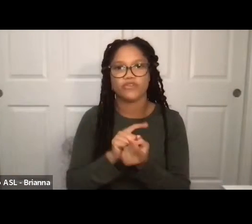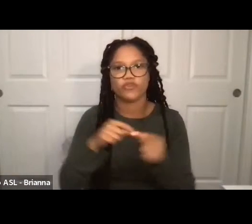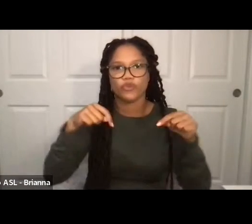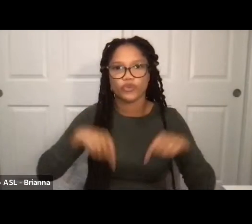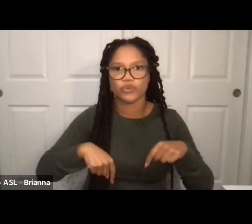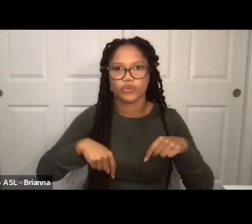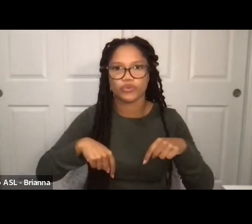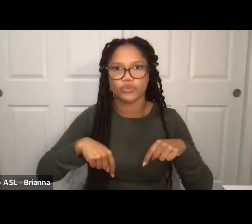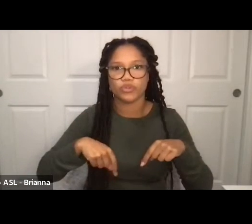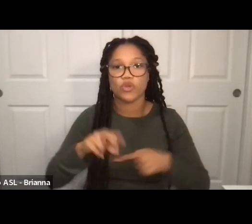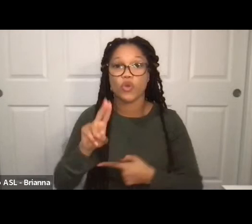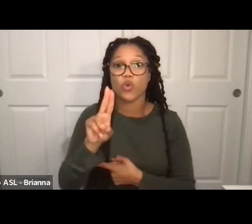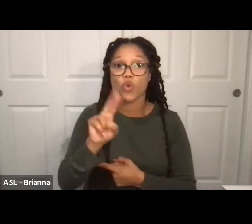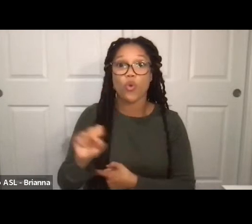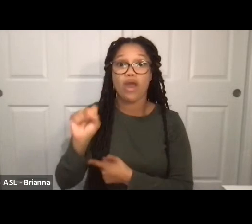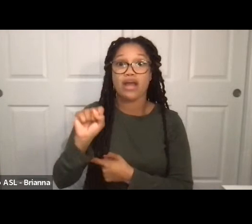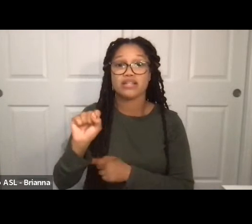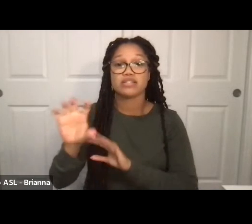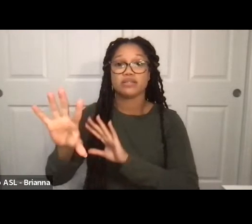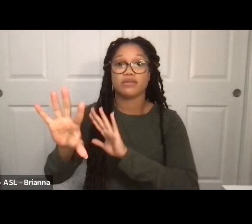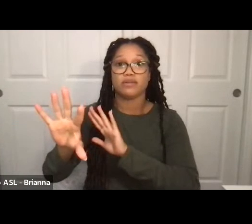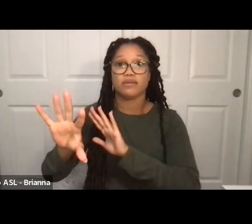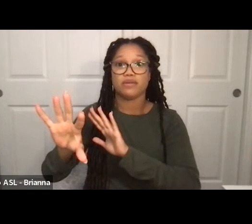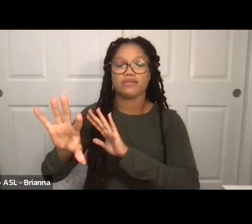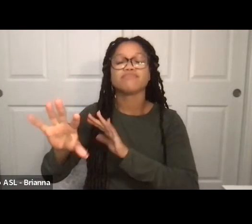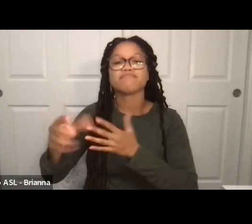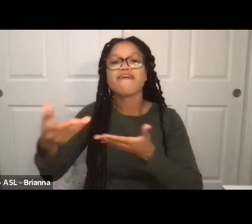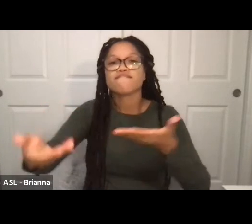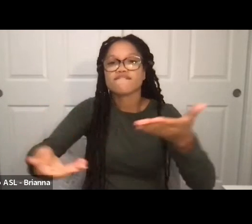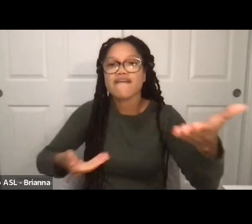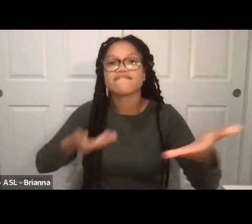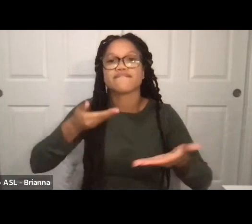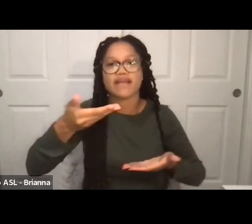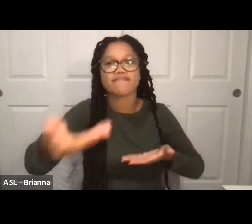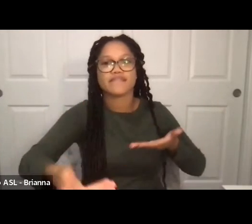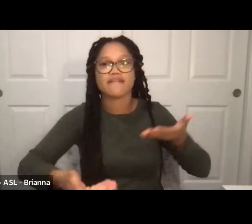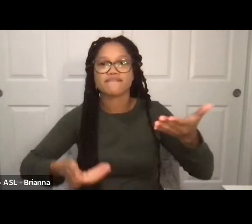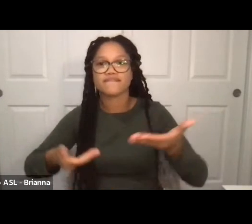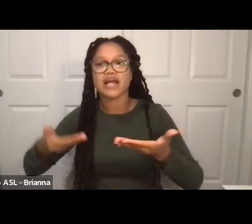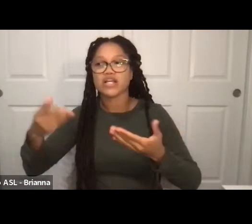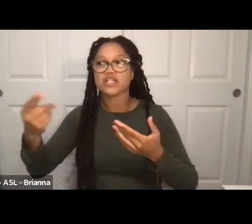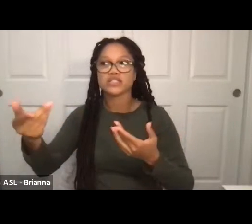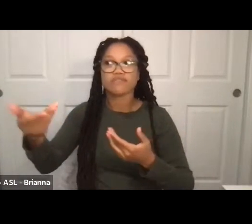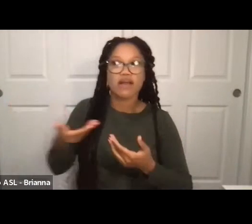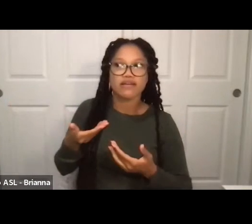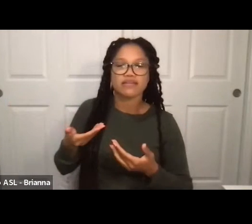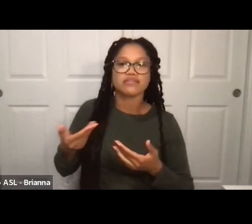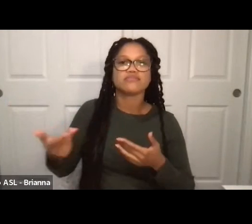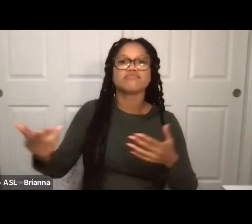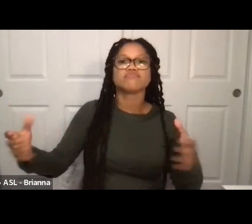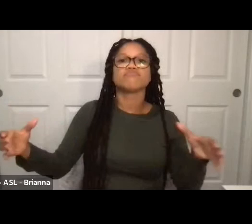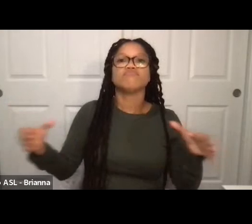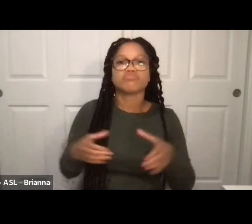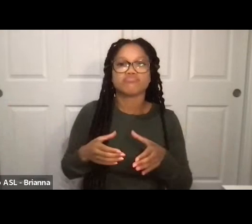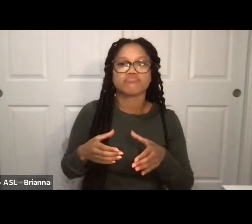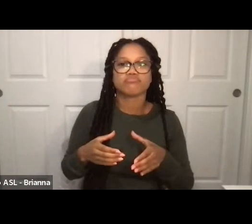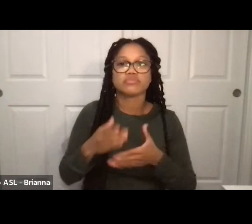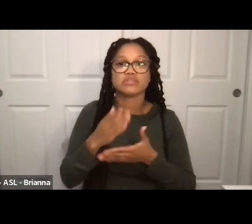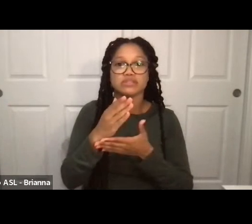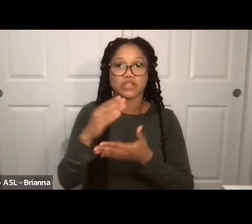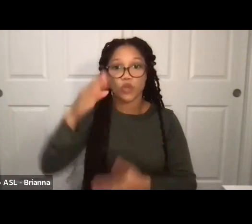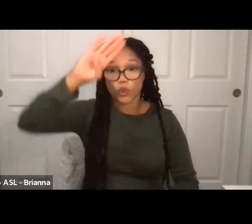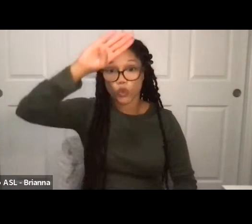the US chooses to invite, are present, right? So they excluded